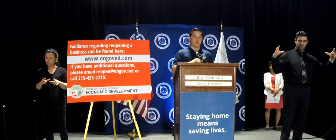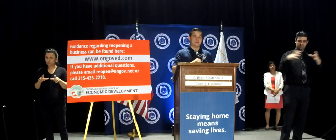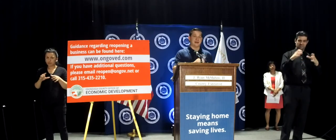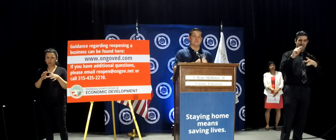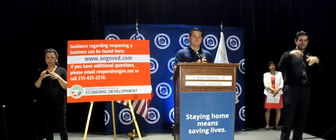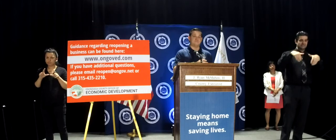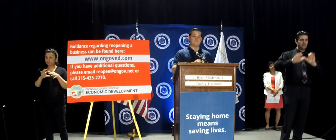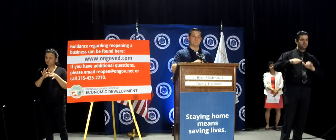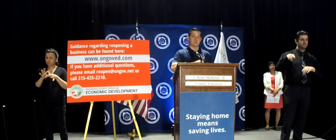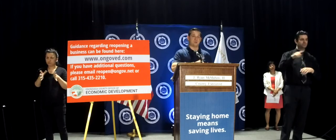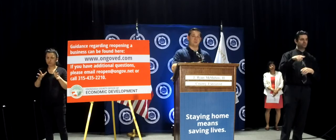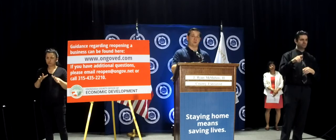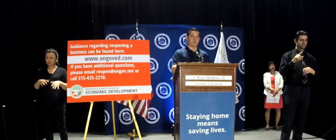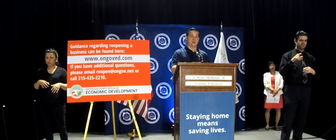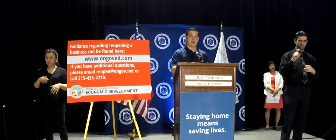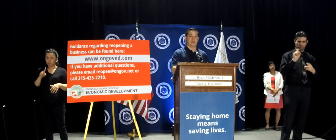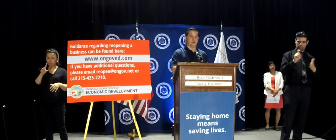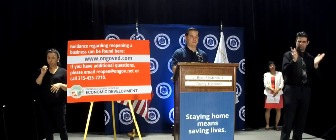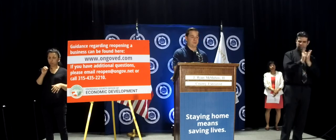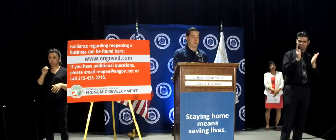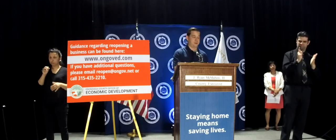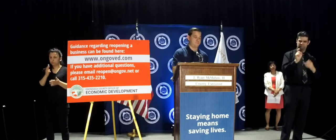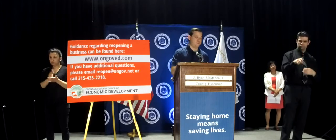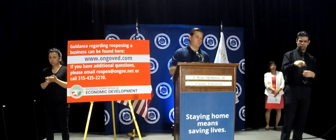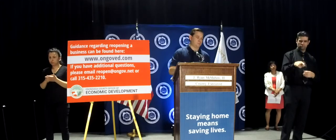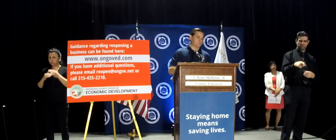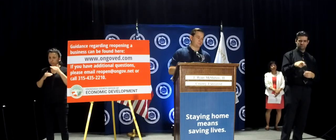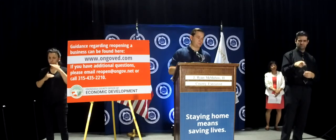Shouldn't be more than 10 people in a gathering.